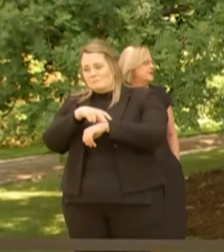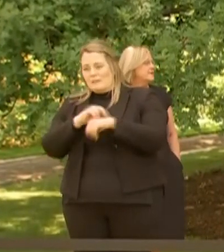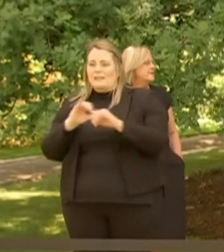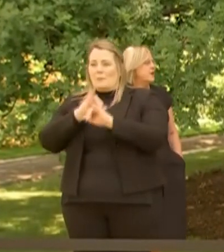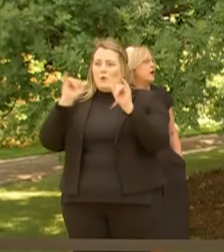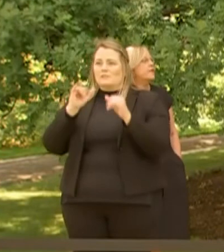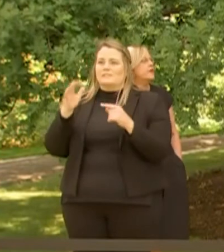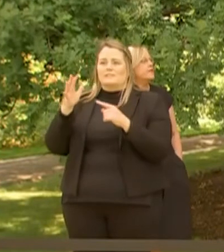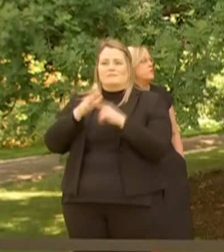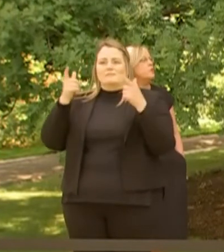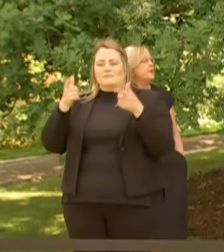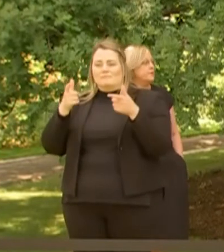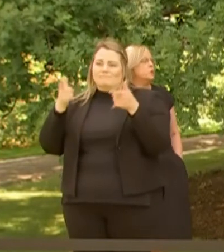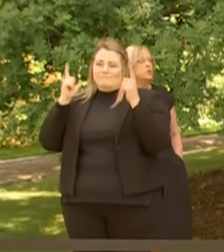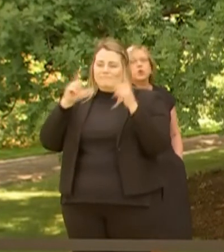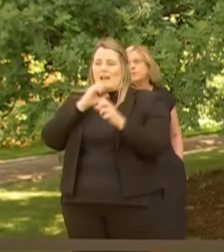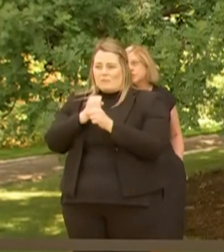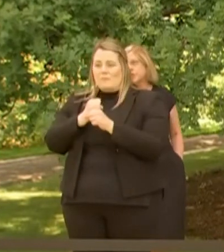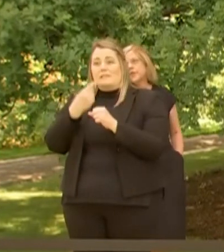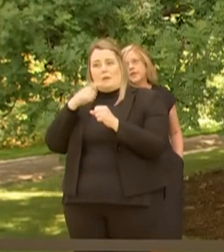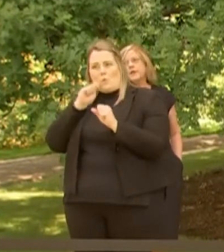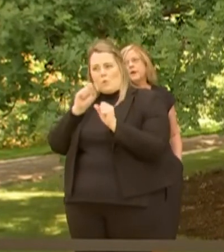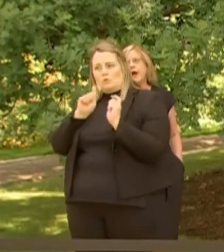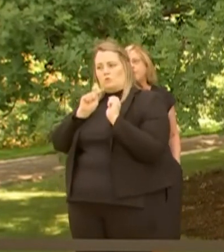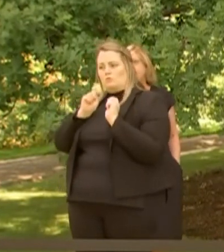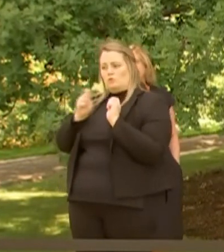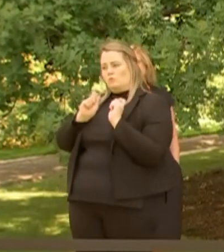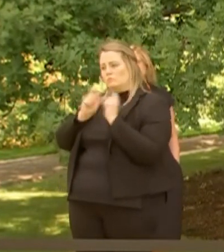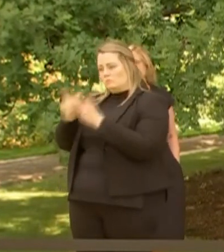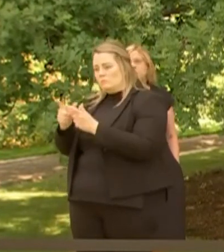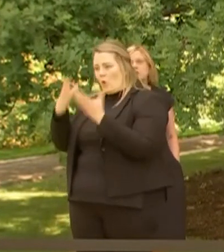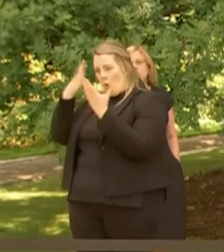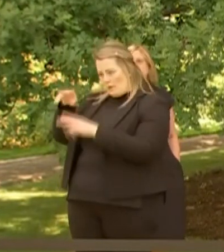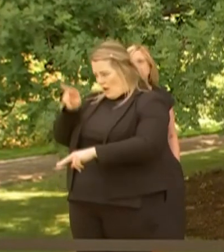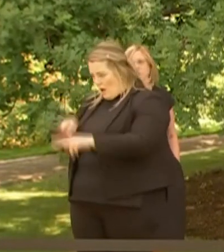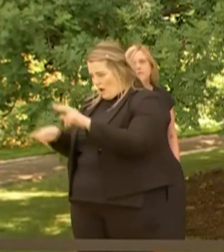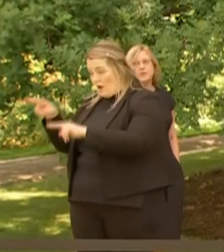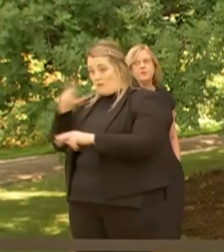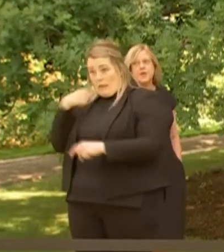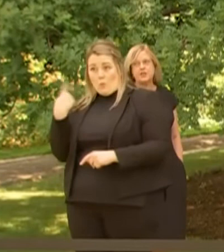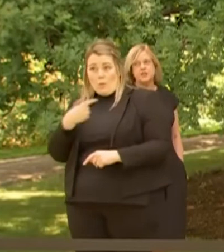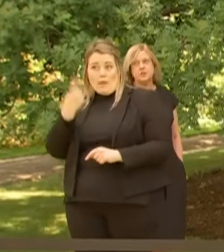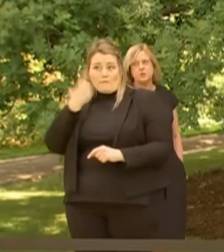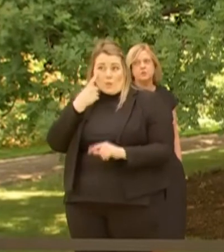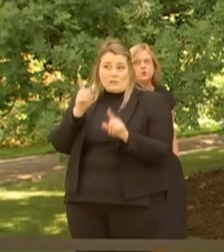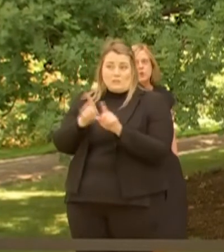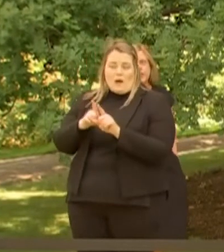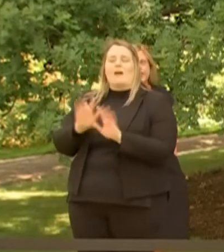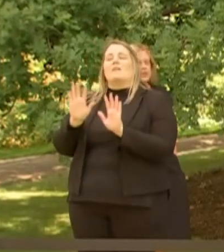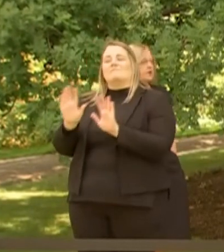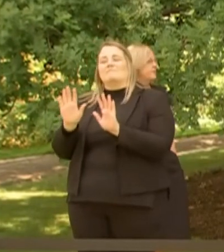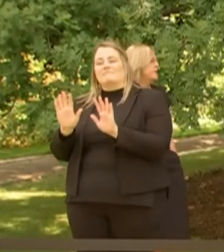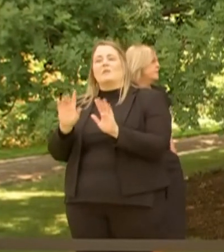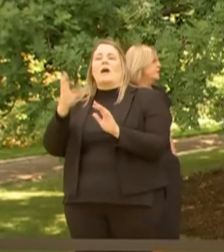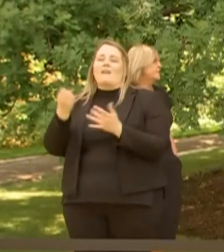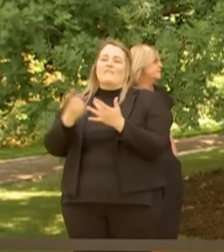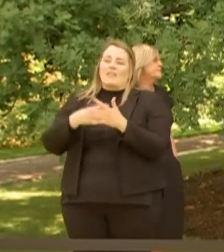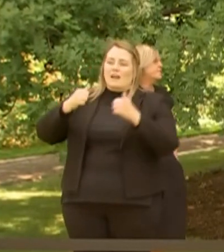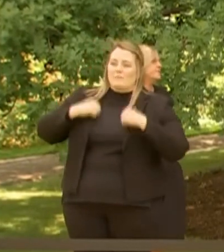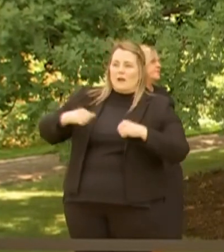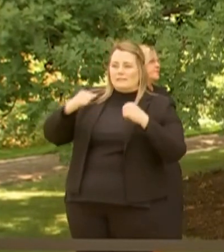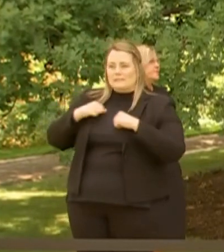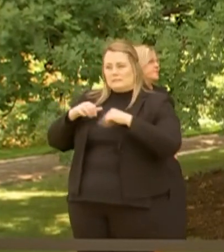a pooled opportunity? I think there will be a pooled opportunity. We've just got a lot of people doing Good. simulations, so we'll work out a time. We don't want